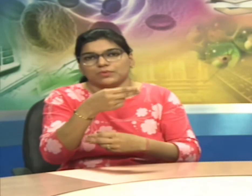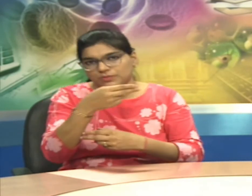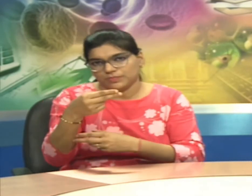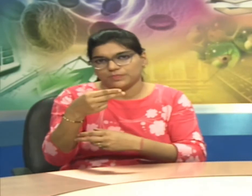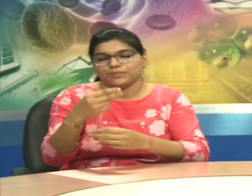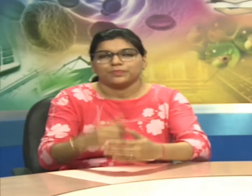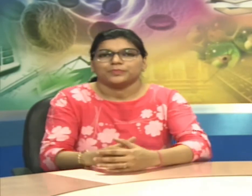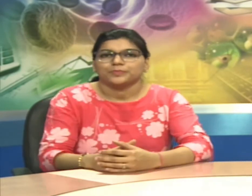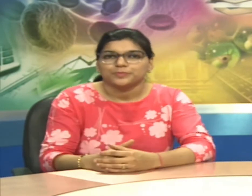give.